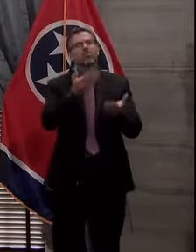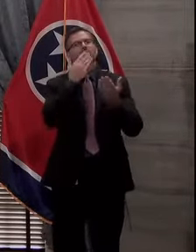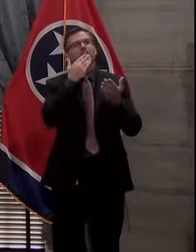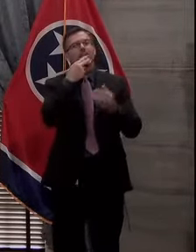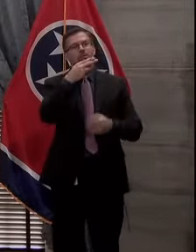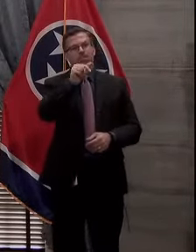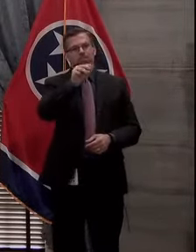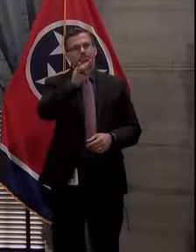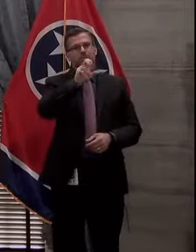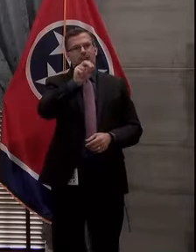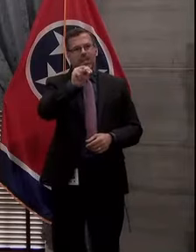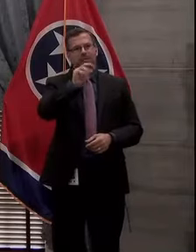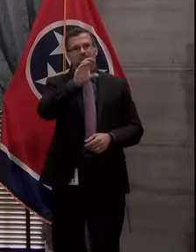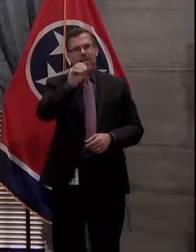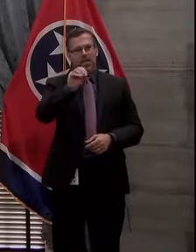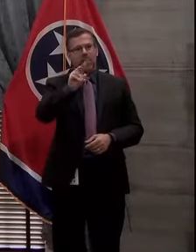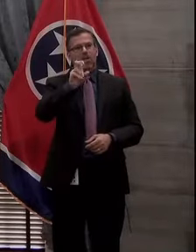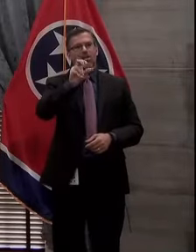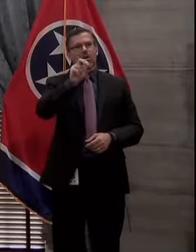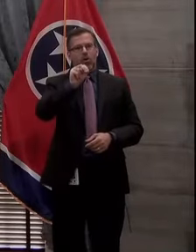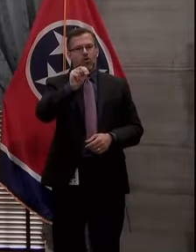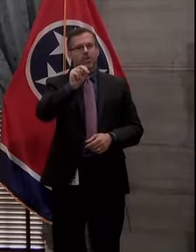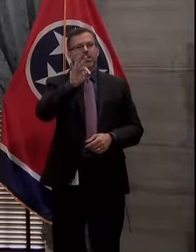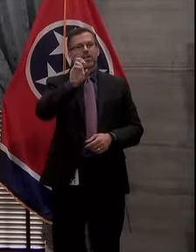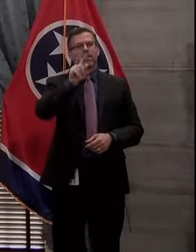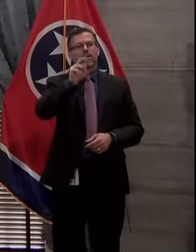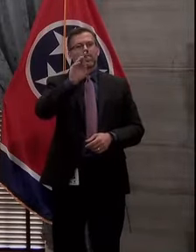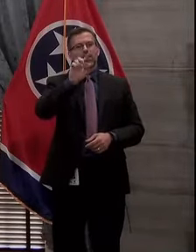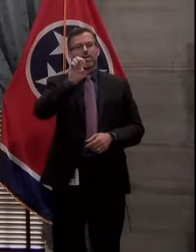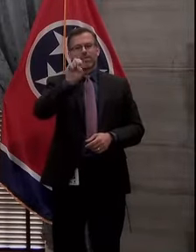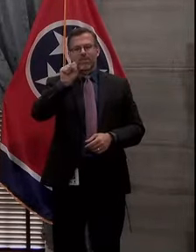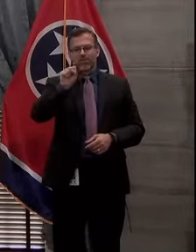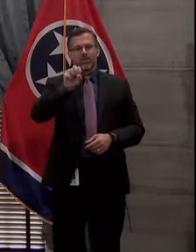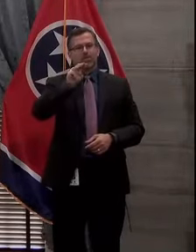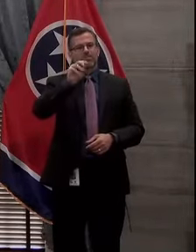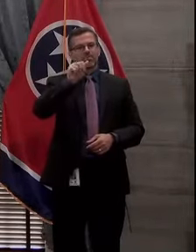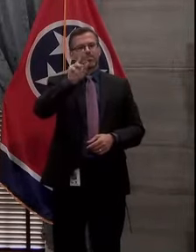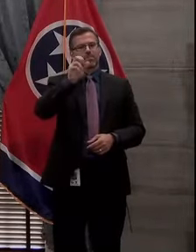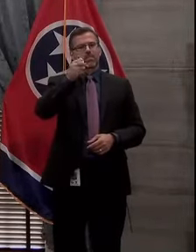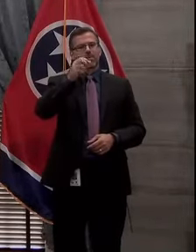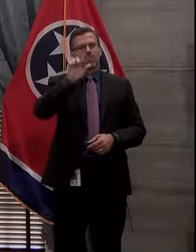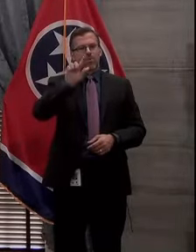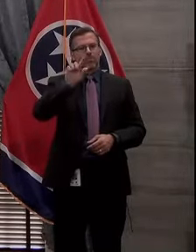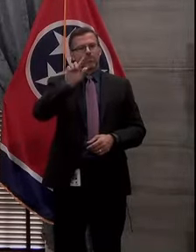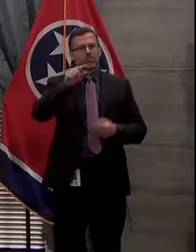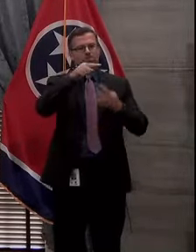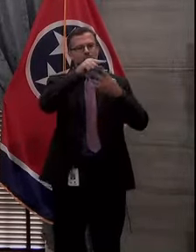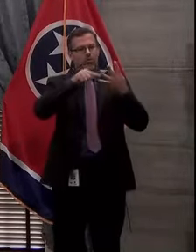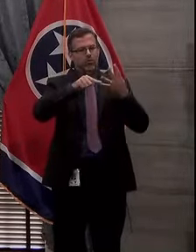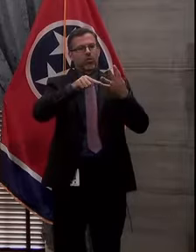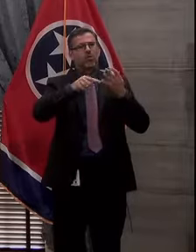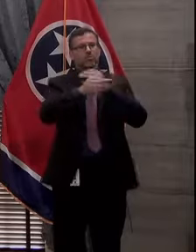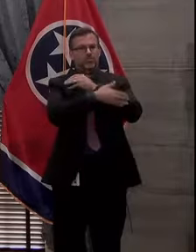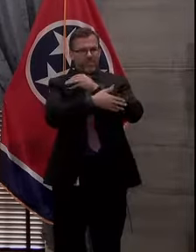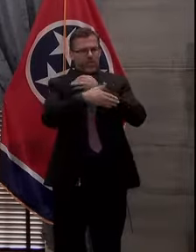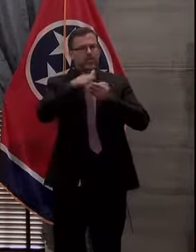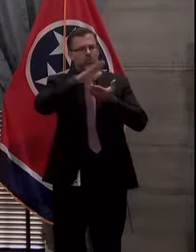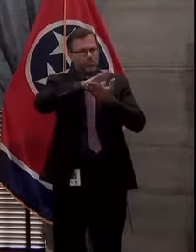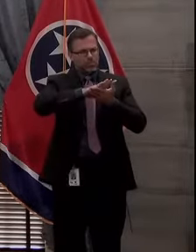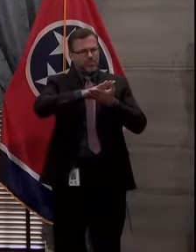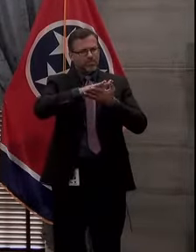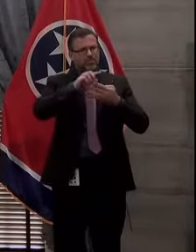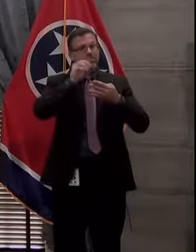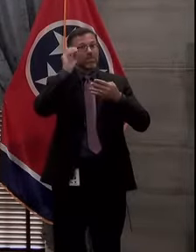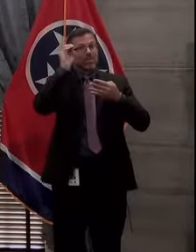Schools, Overton County Schools, Fentress County Schools, and Marshall County Schools. The educators in those communities are providing a lot of